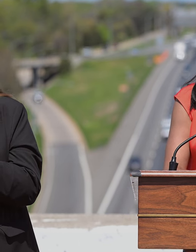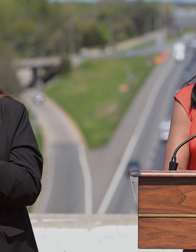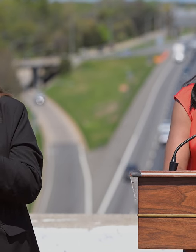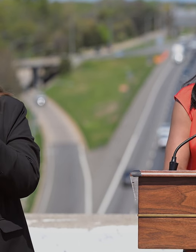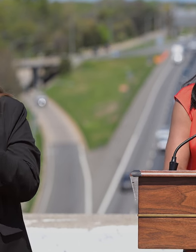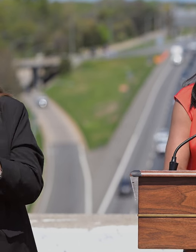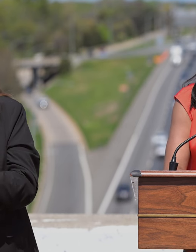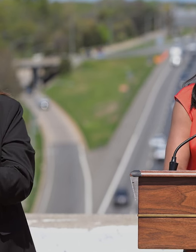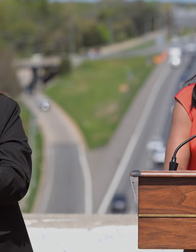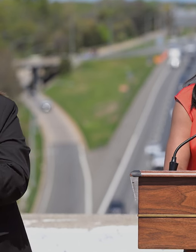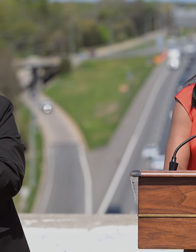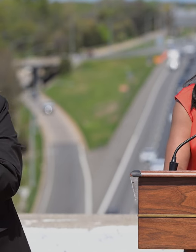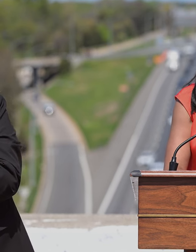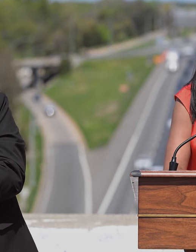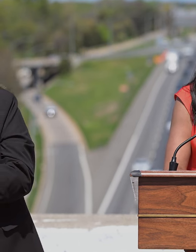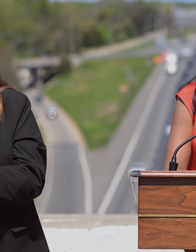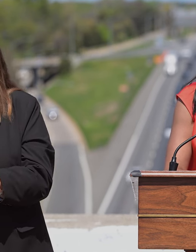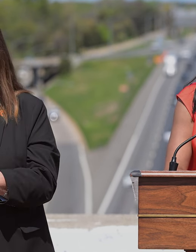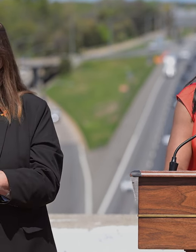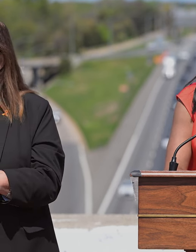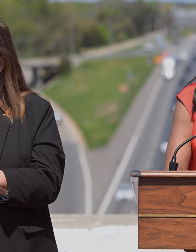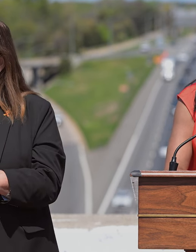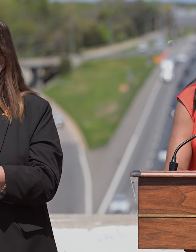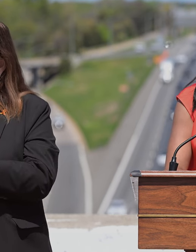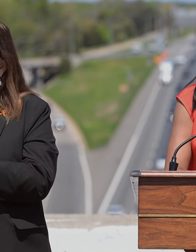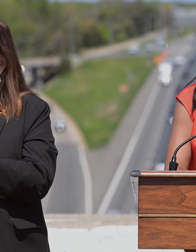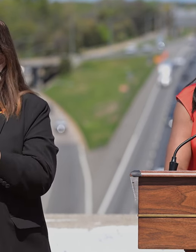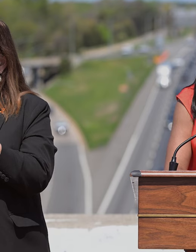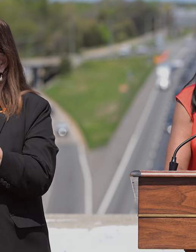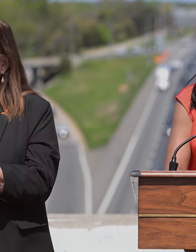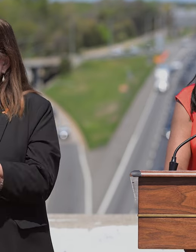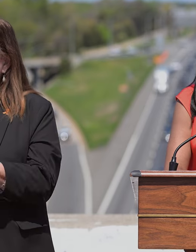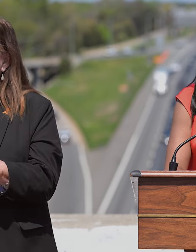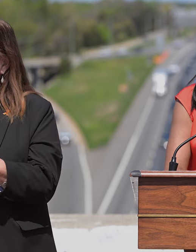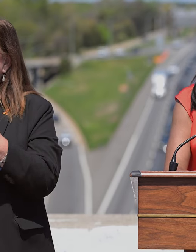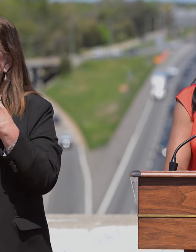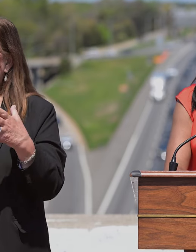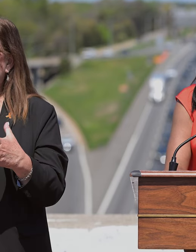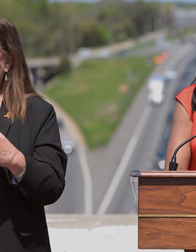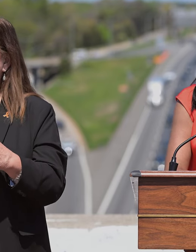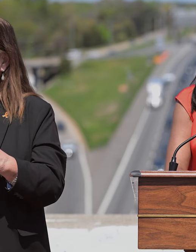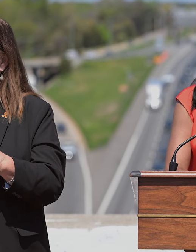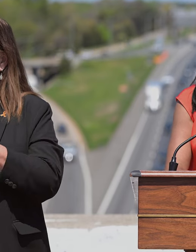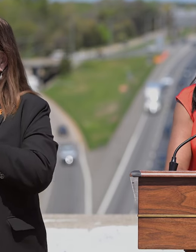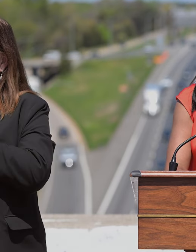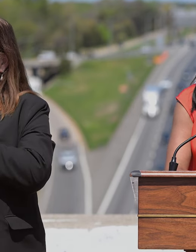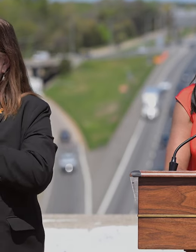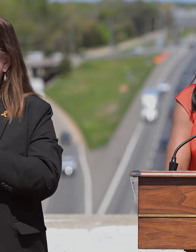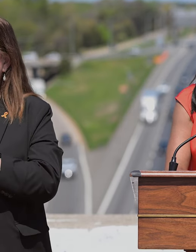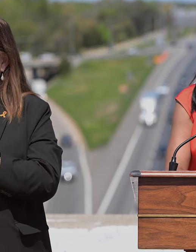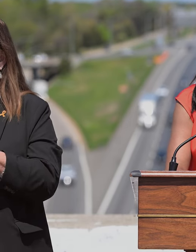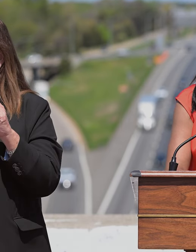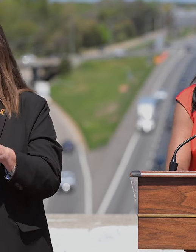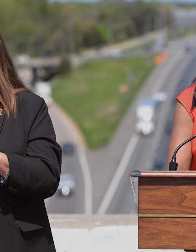amazing rendition of our national anthem. You are proving that engineers have a lot of talents that people don't talk about,